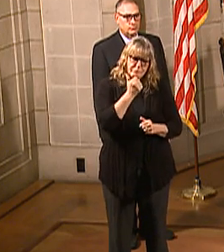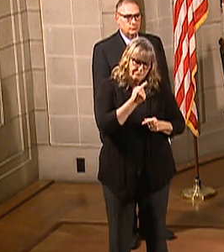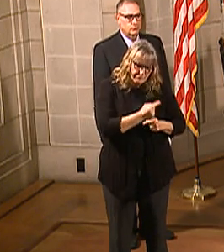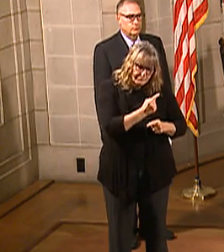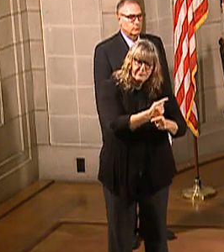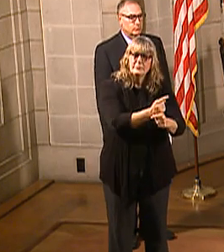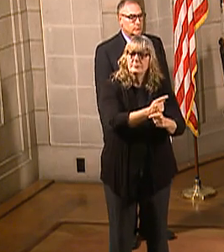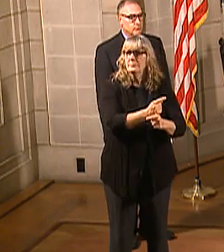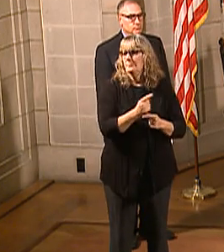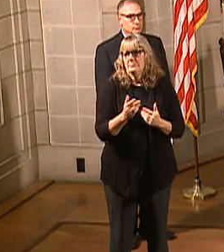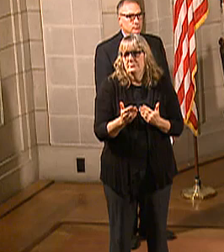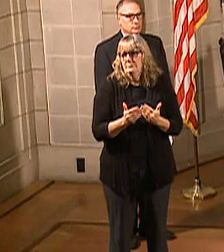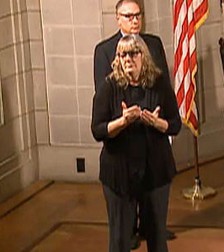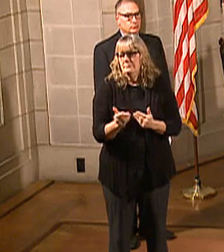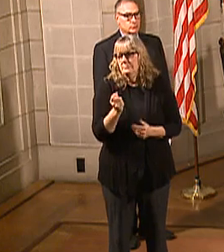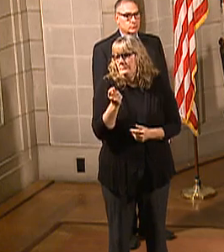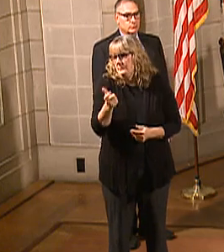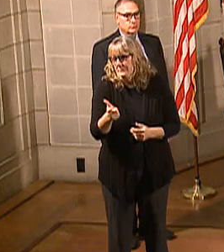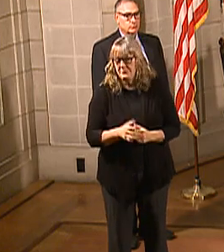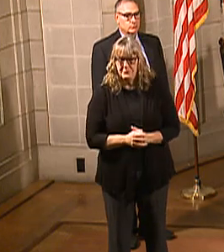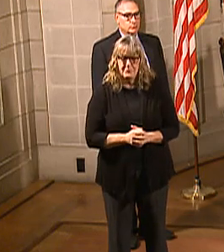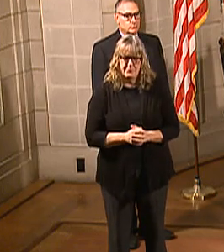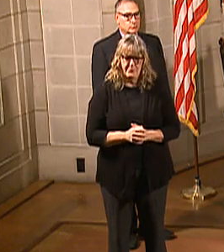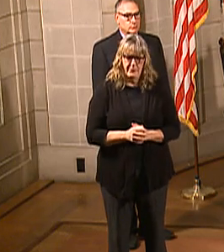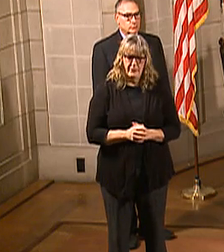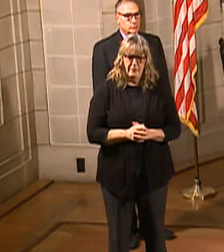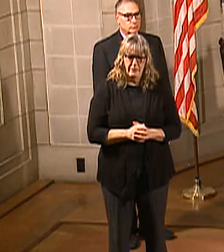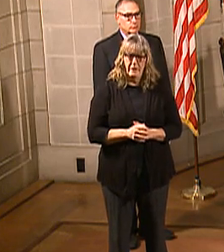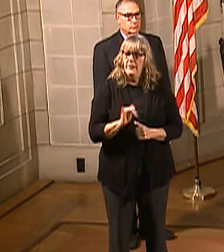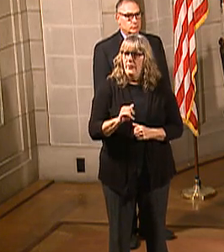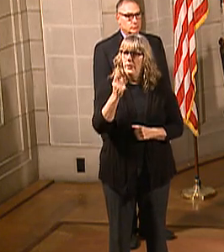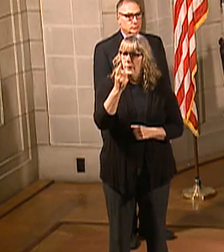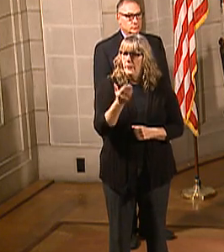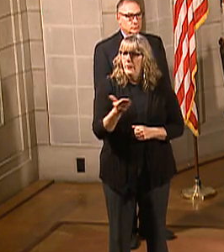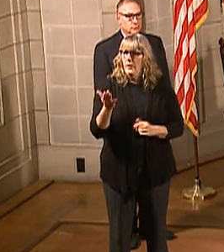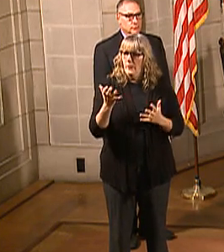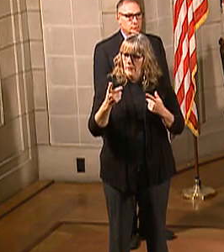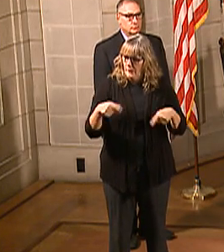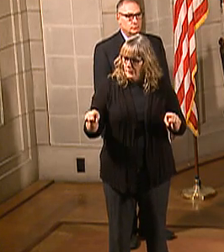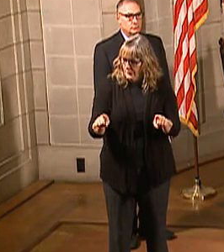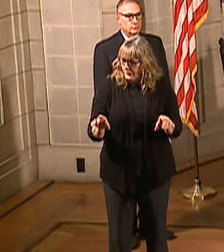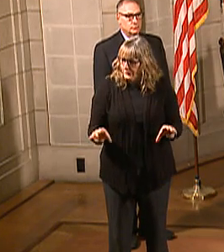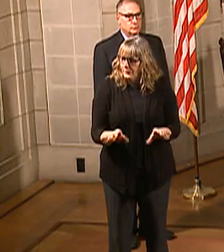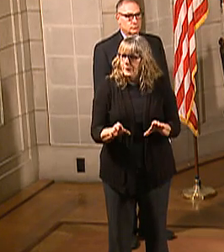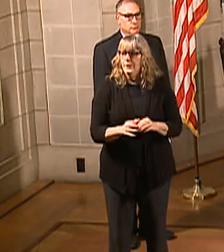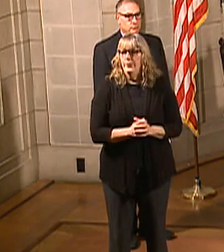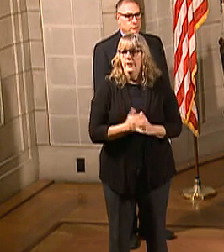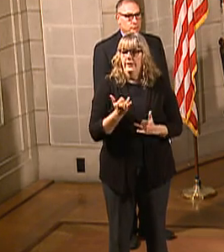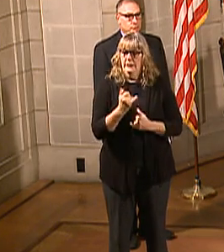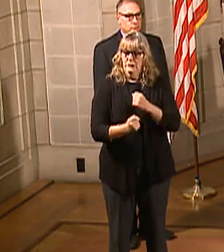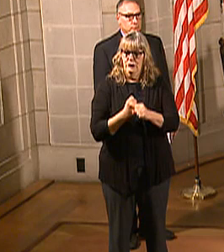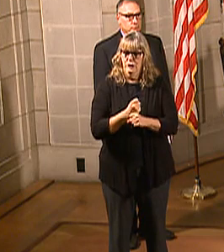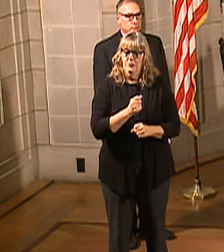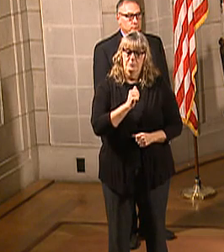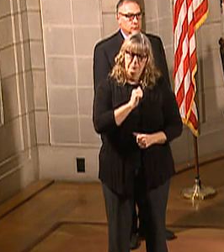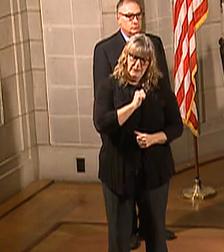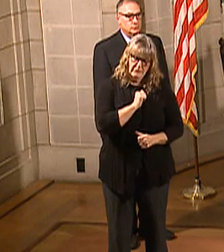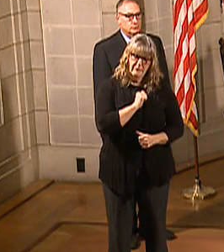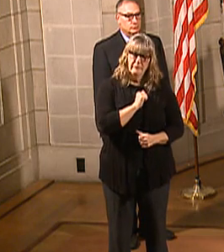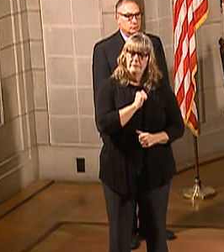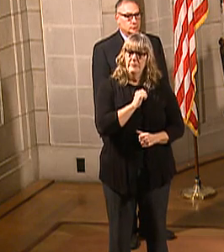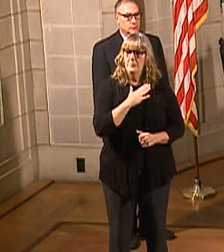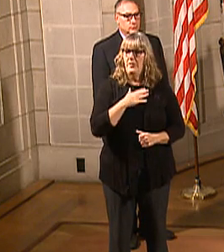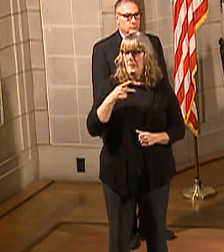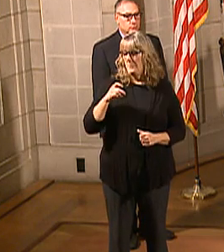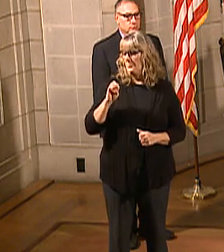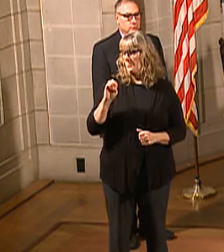something, even if it's as easy as walking. So that's one of the things we want people to do. This year myself, on just